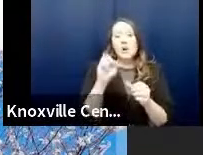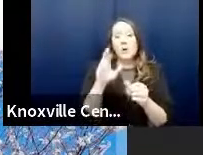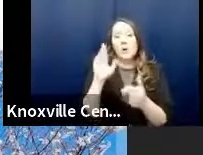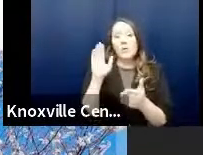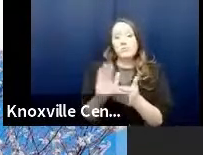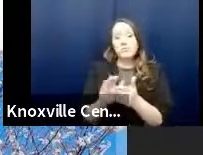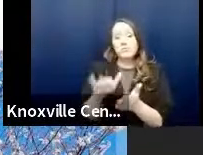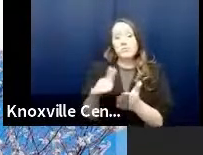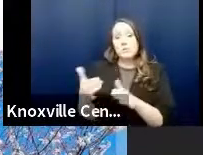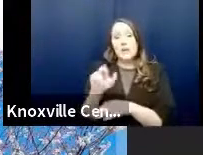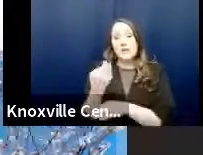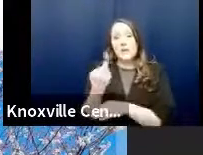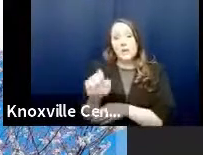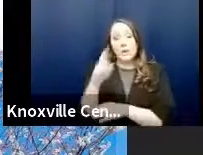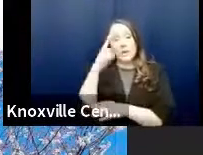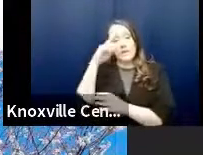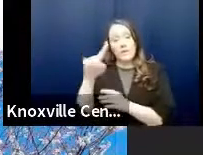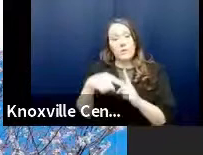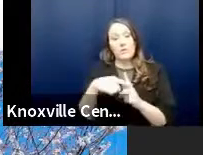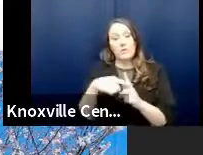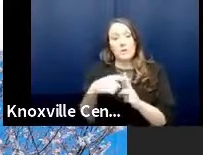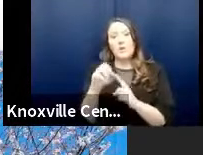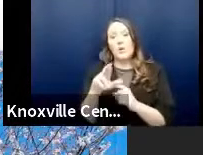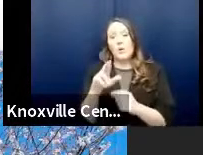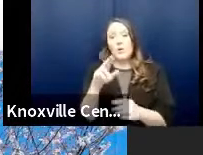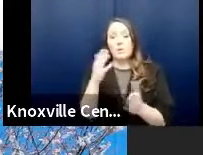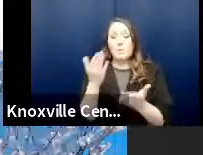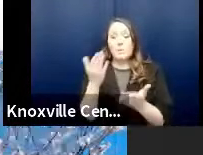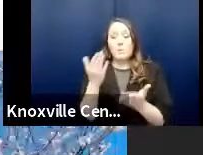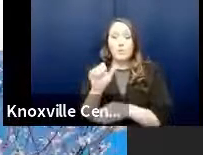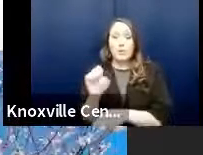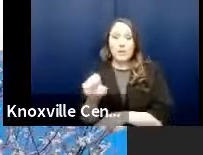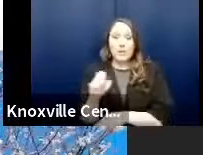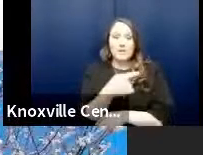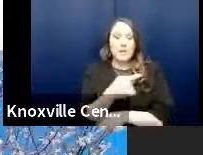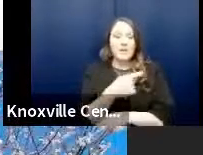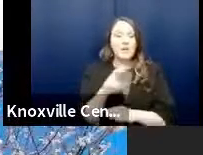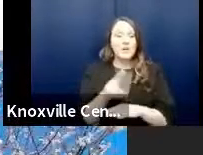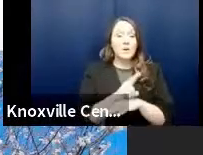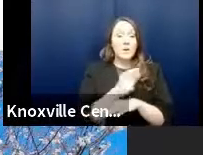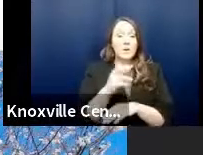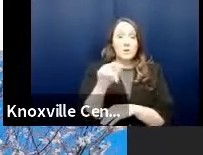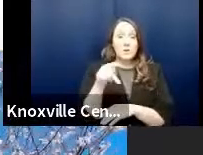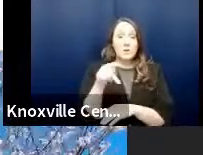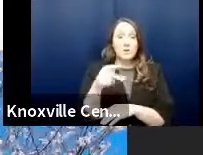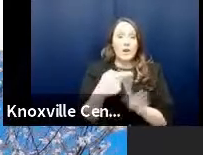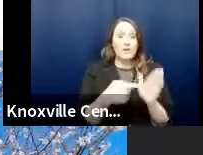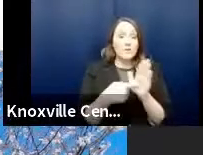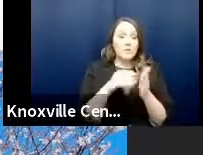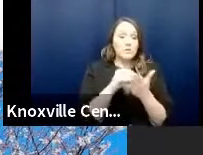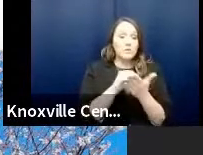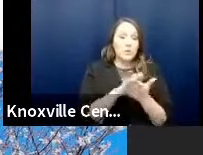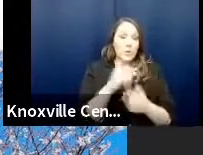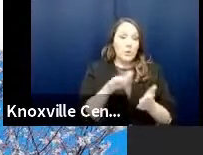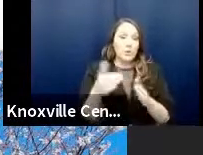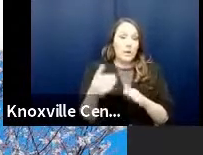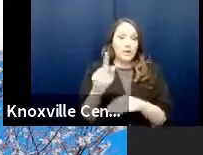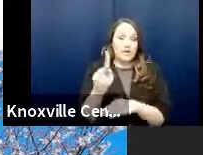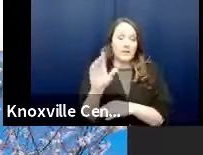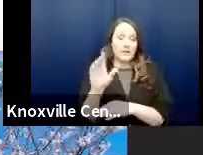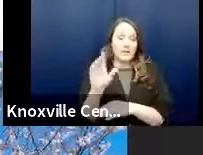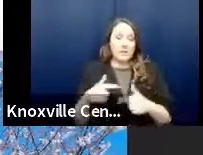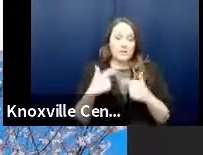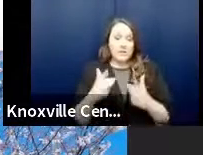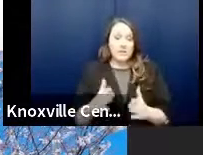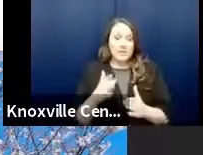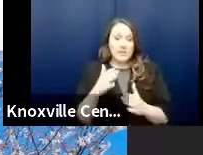for identified positive or probable cases. For this benchmark, we use a graph that shows the recorded deaths of Knox County residents by date